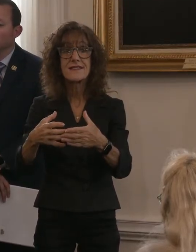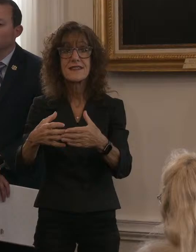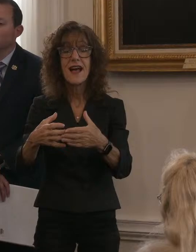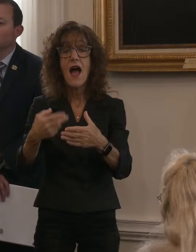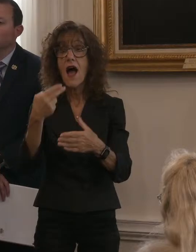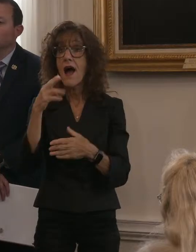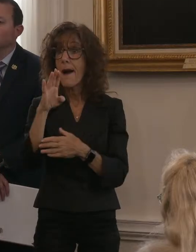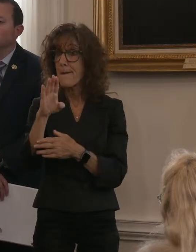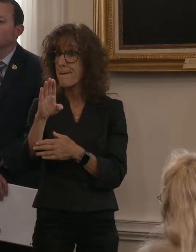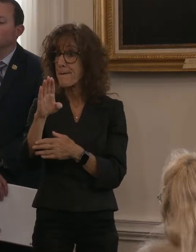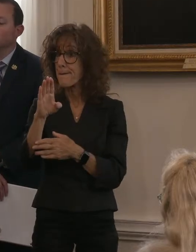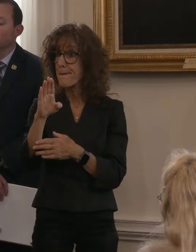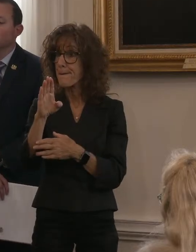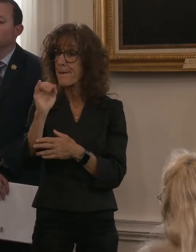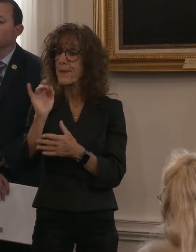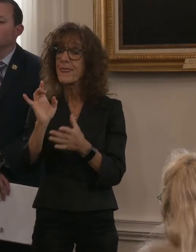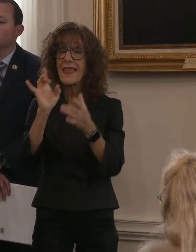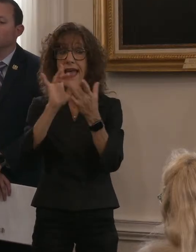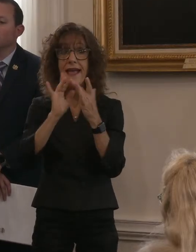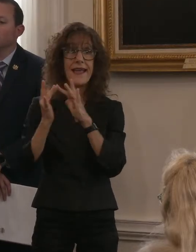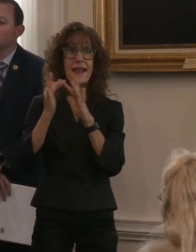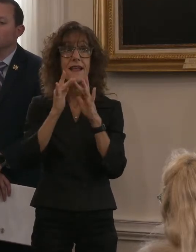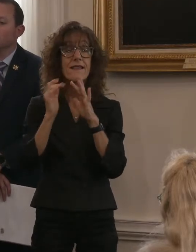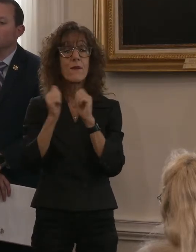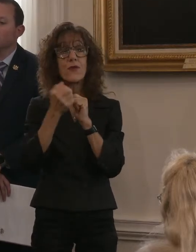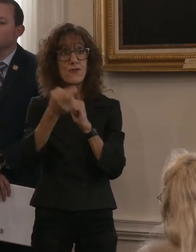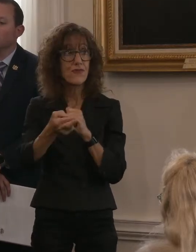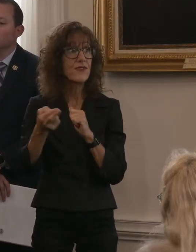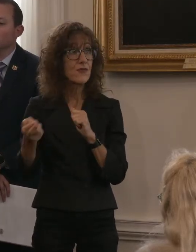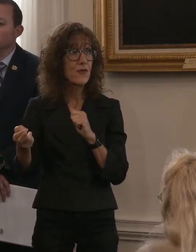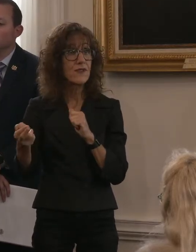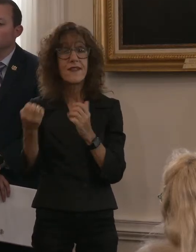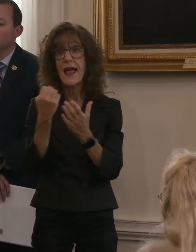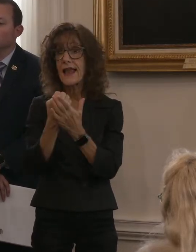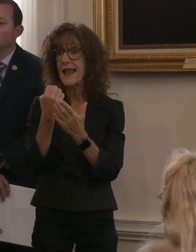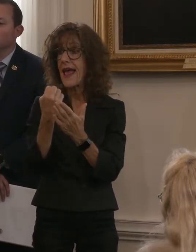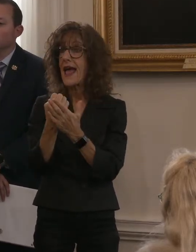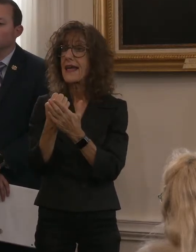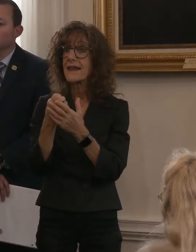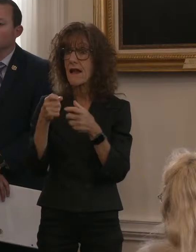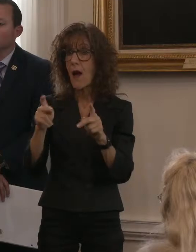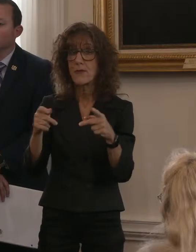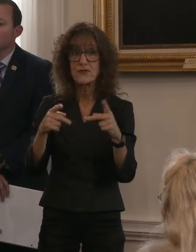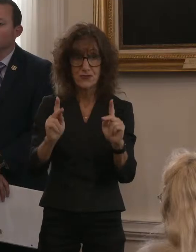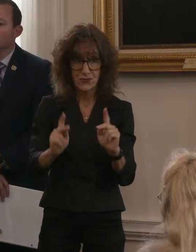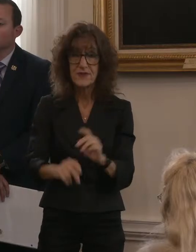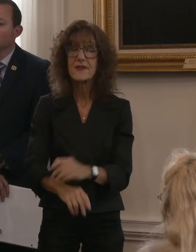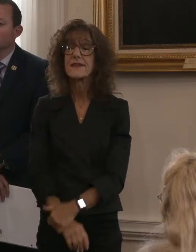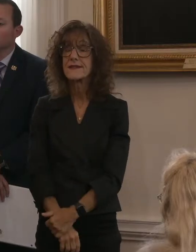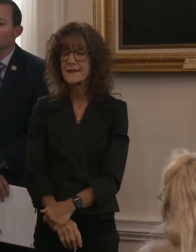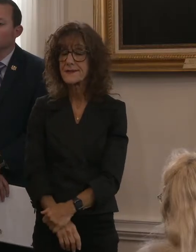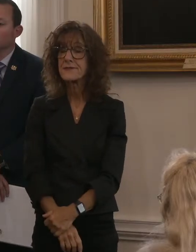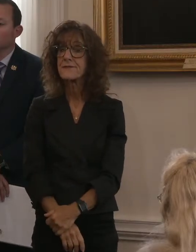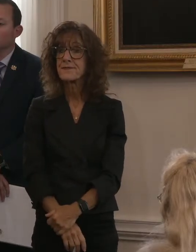hub that can connect them with resources and economic opportunities,